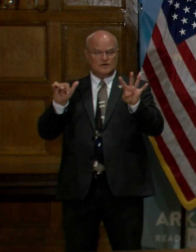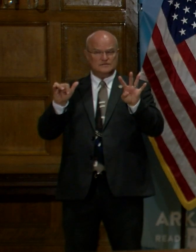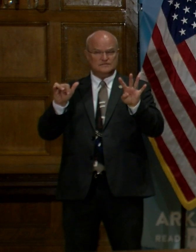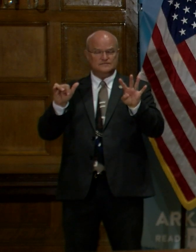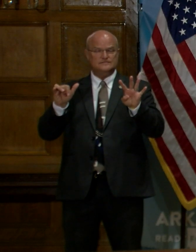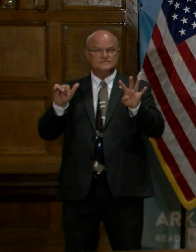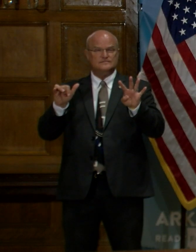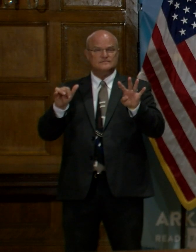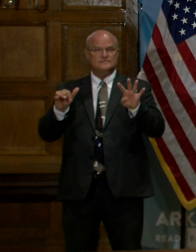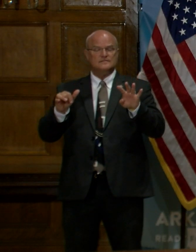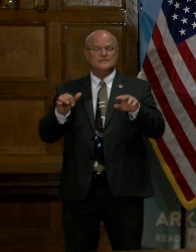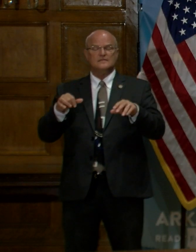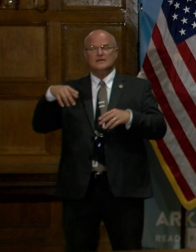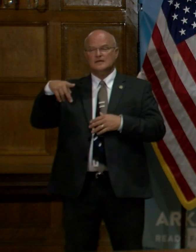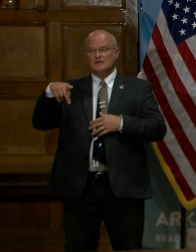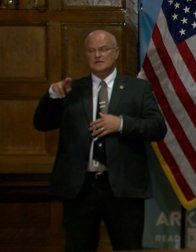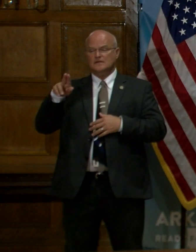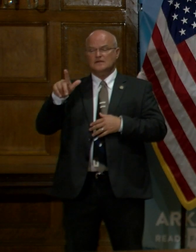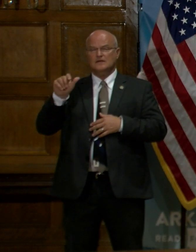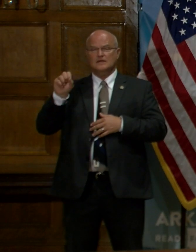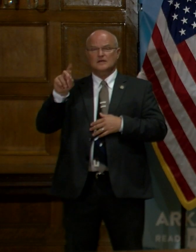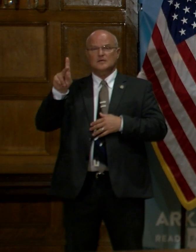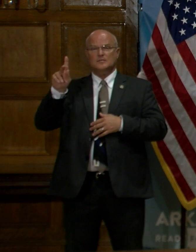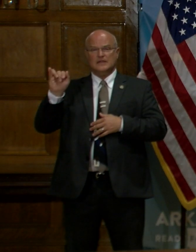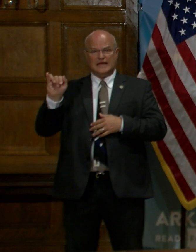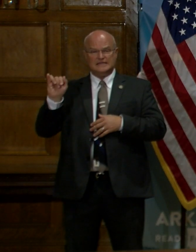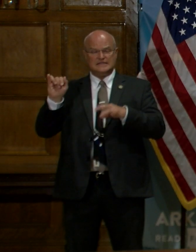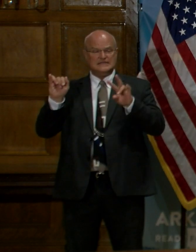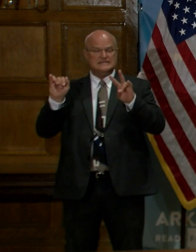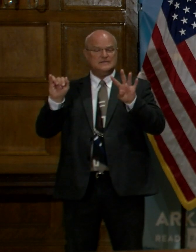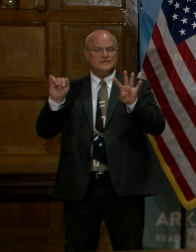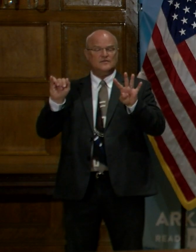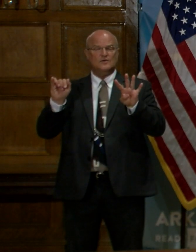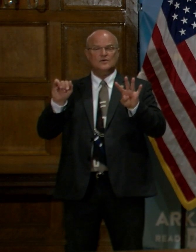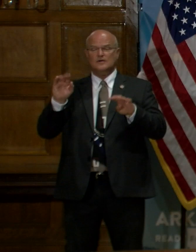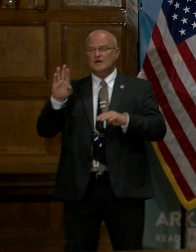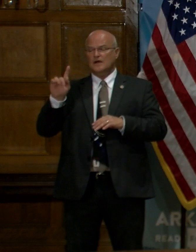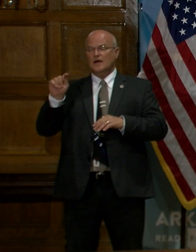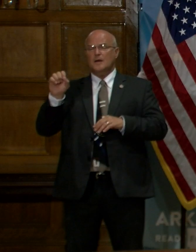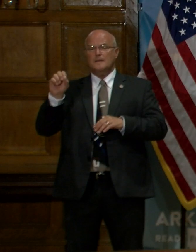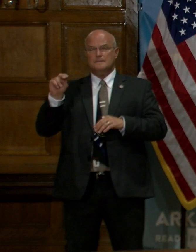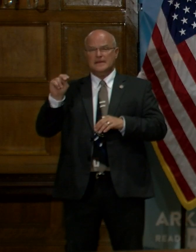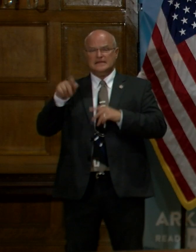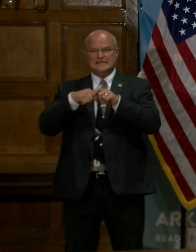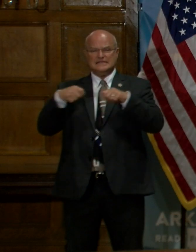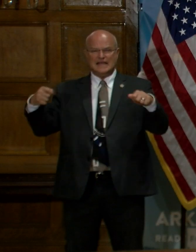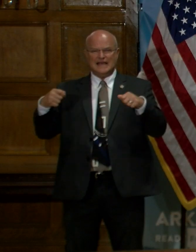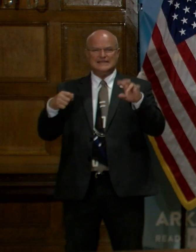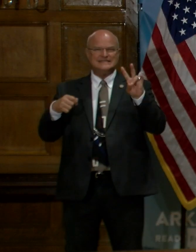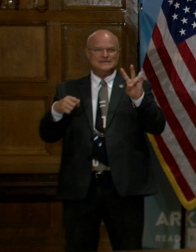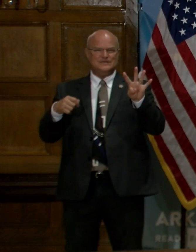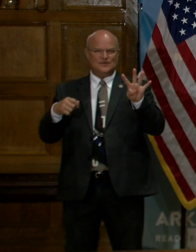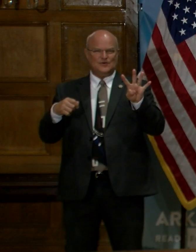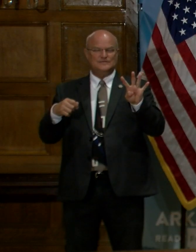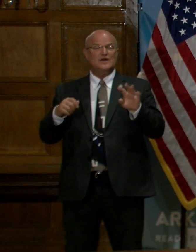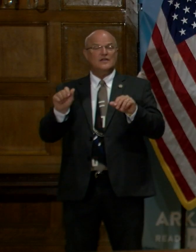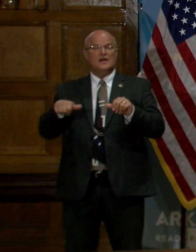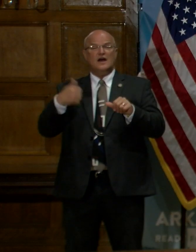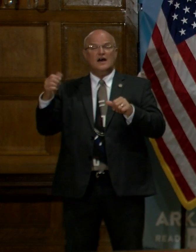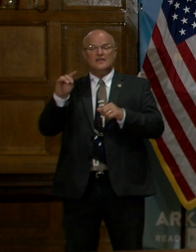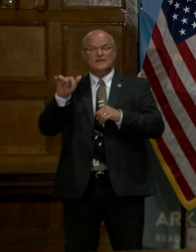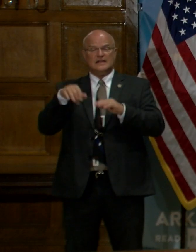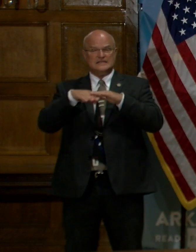cases since yesterday, Pulaski at 74, and Benton County is also tied for 74. All the other